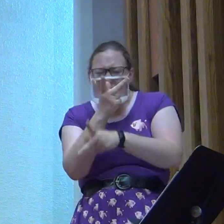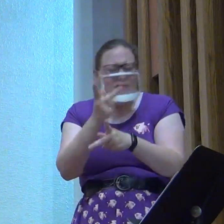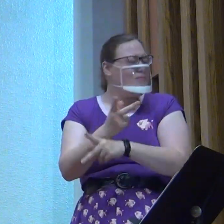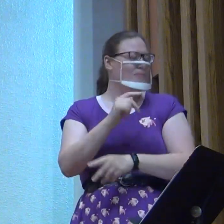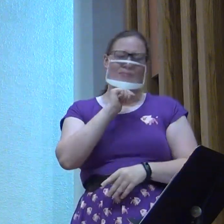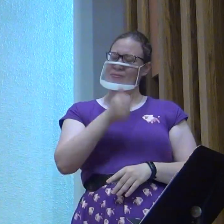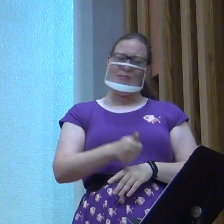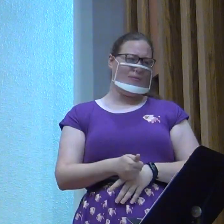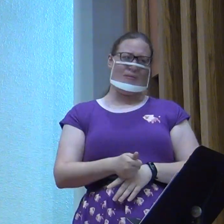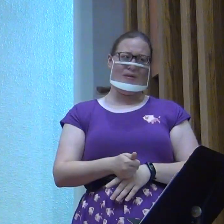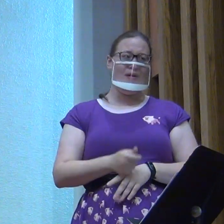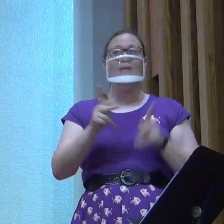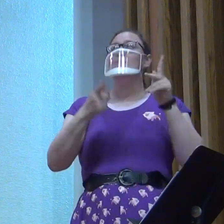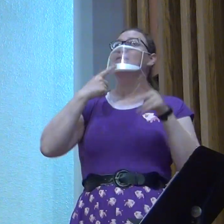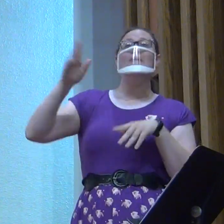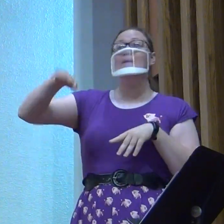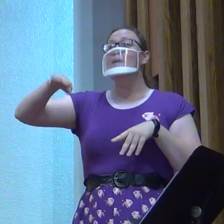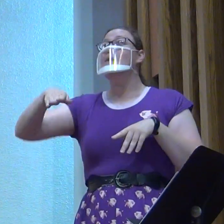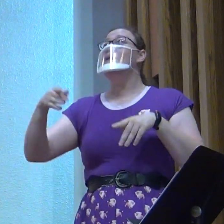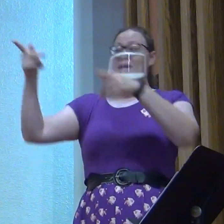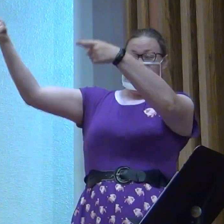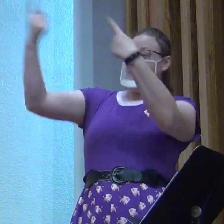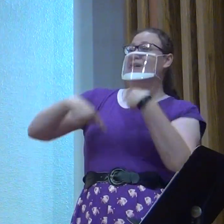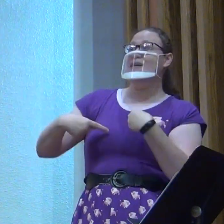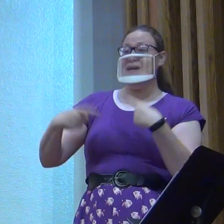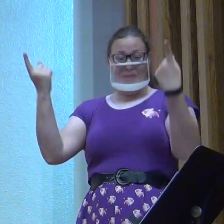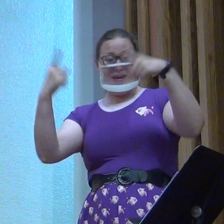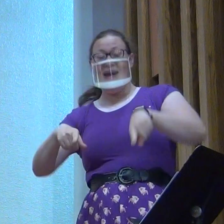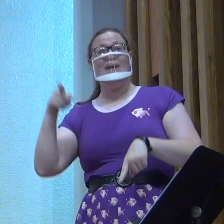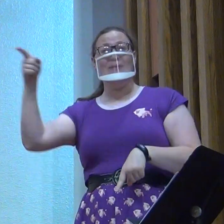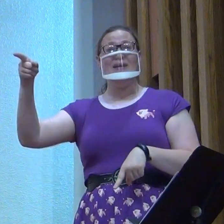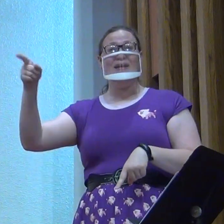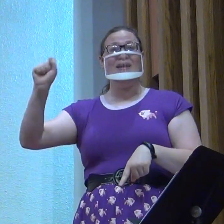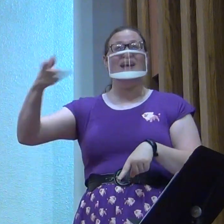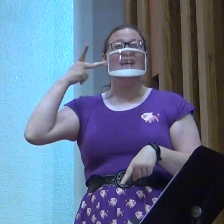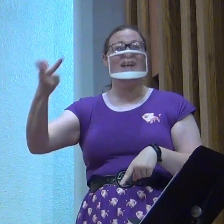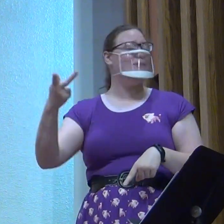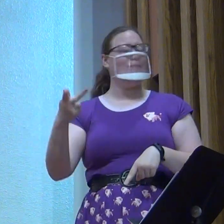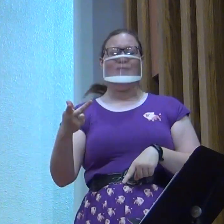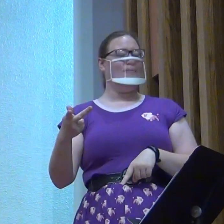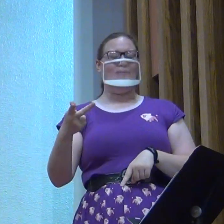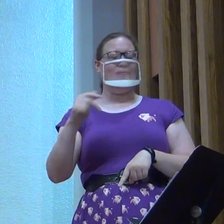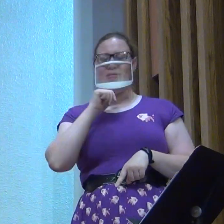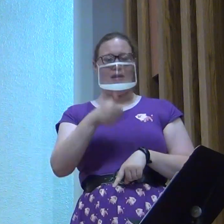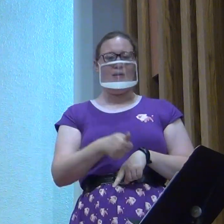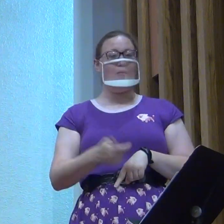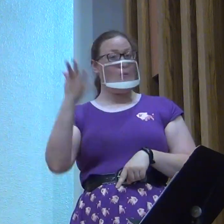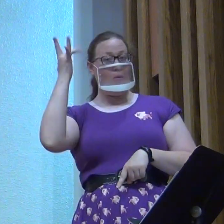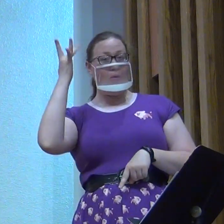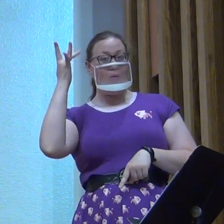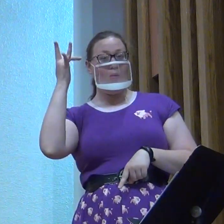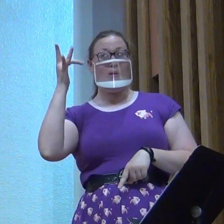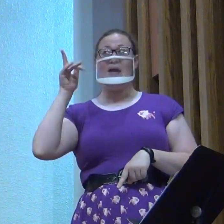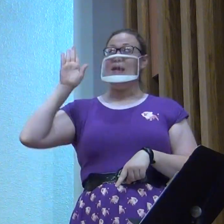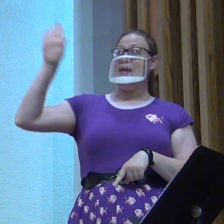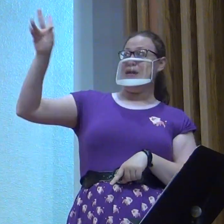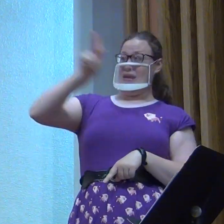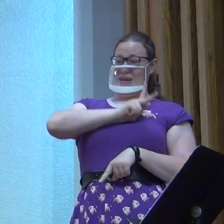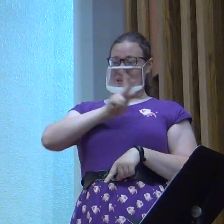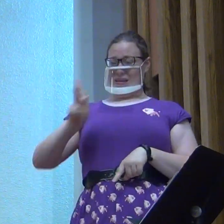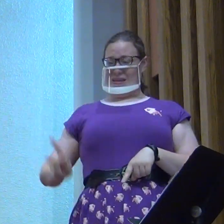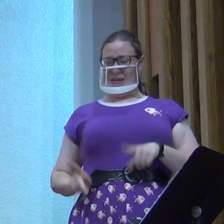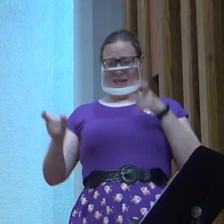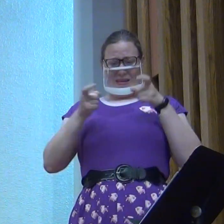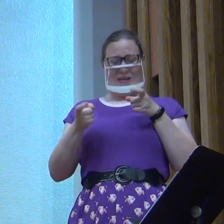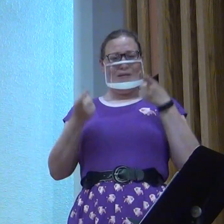will people say, 'Here it is,' or 'There it is,' because the kingdom of God is within